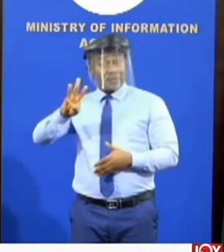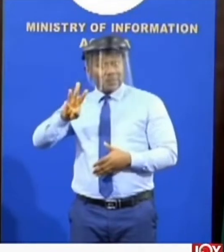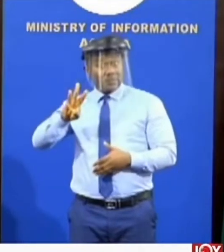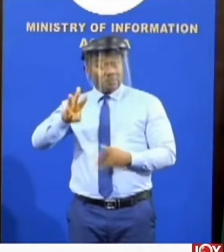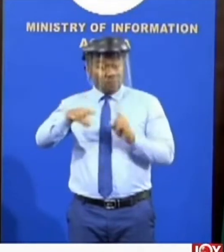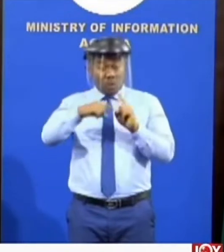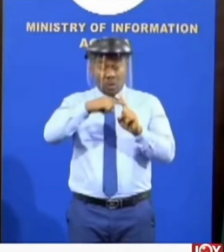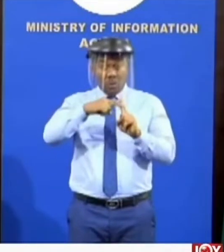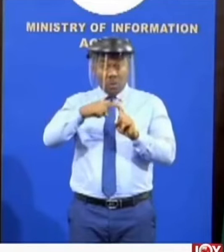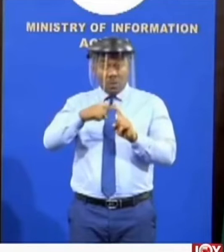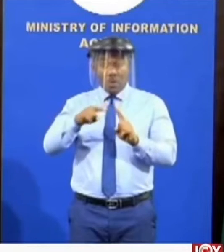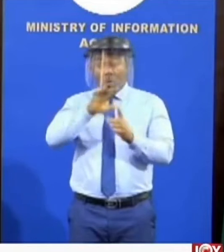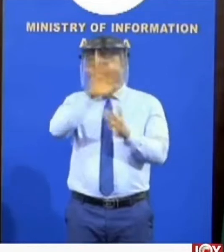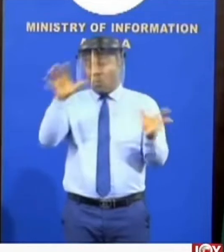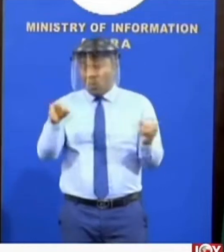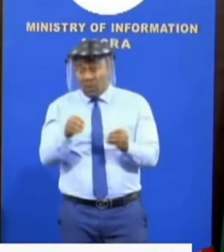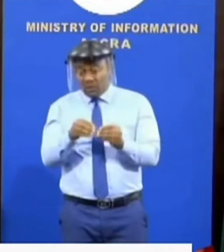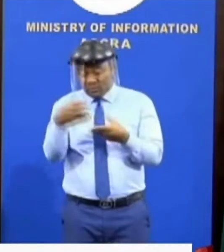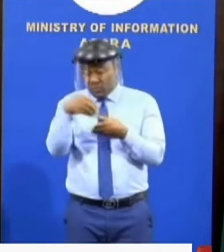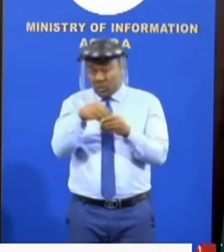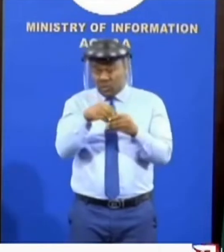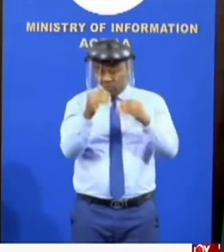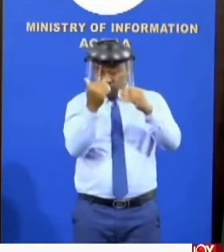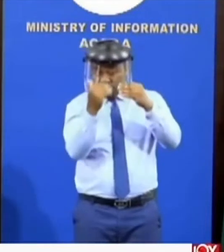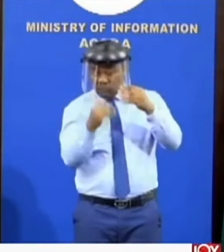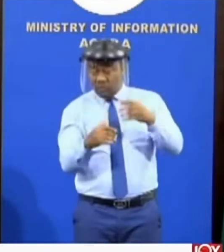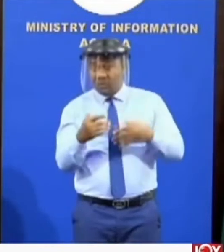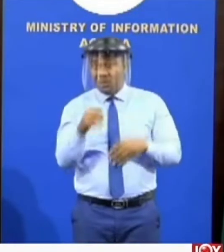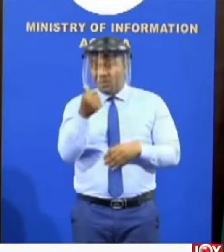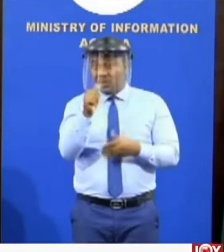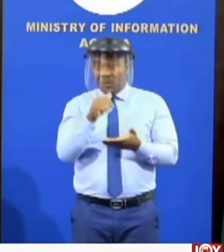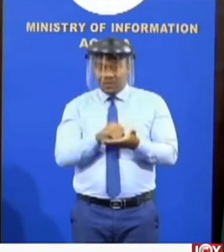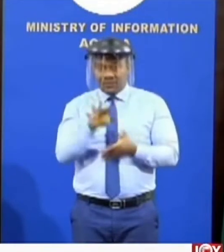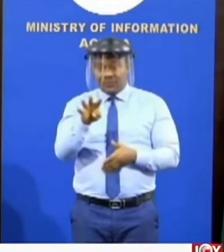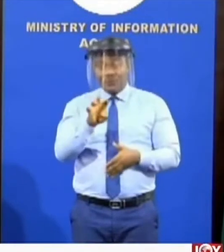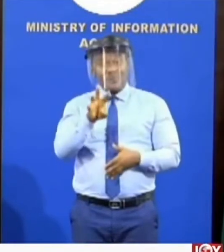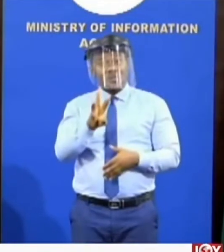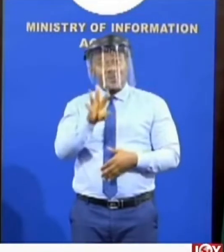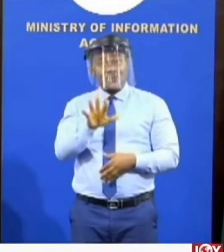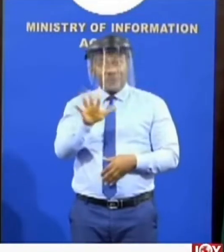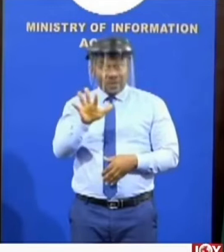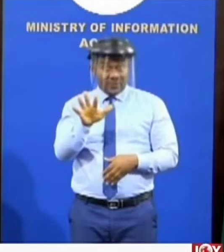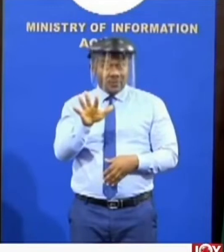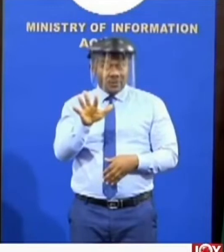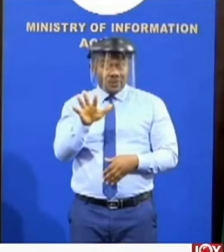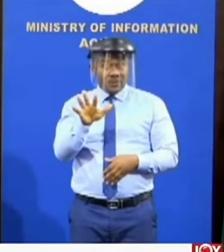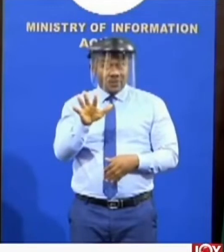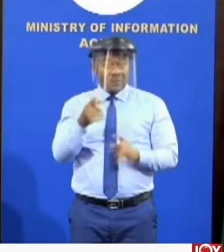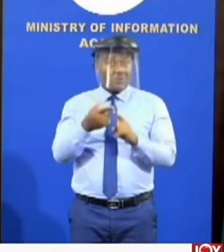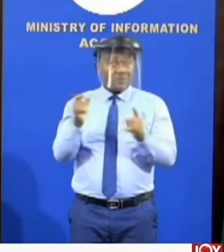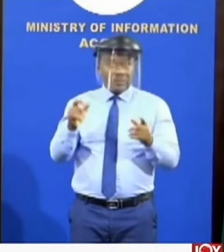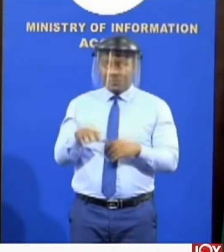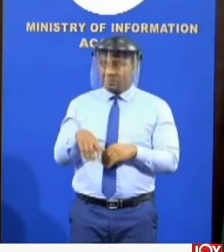This cumulative figure includes about 10,465 cases, positive cases, from